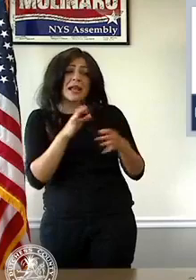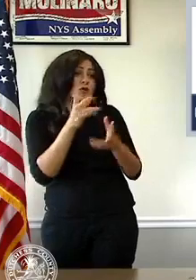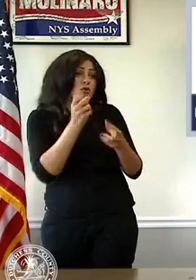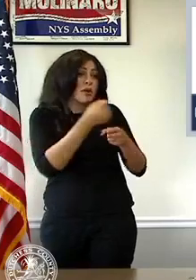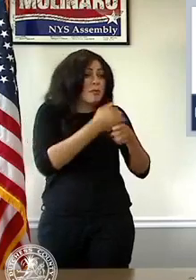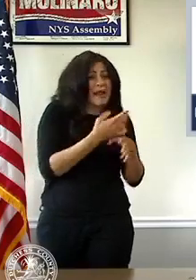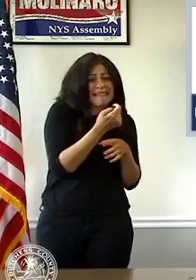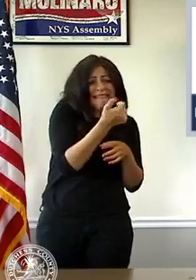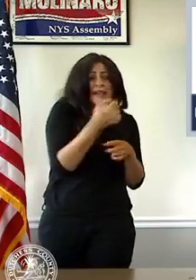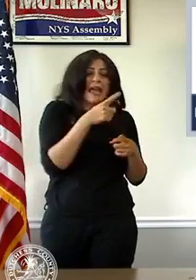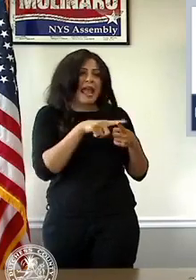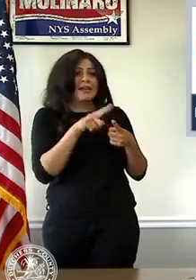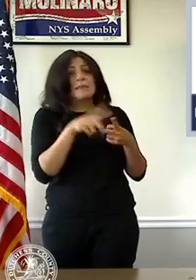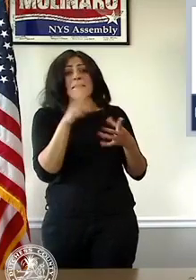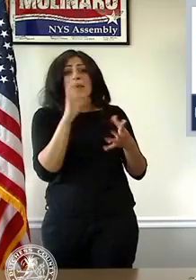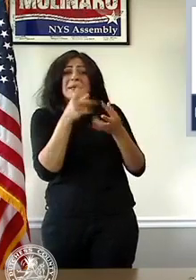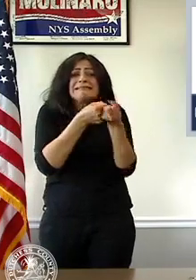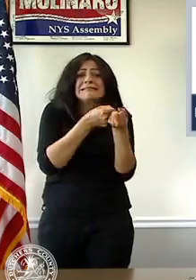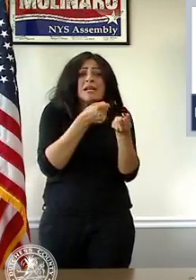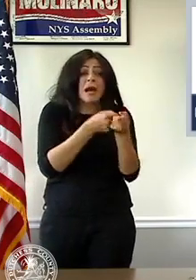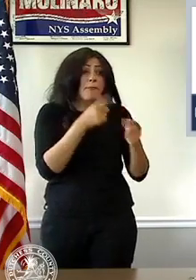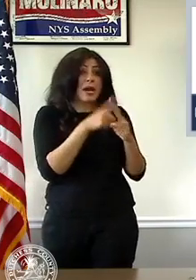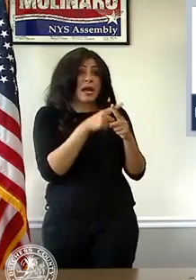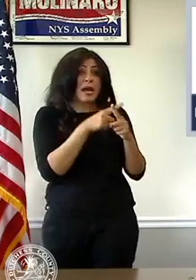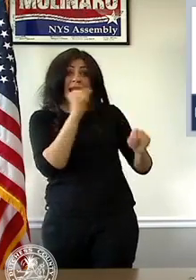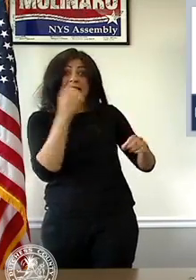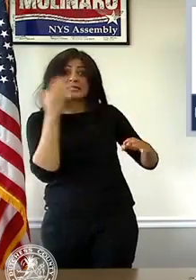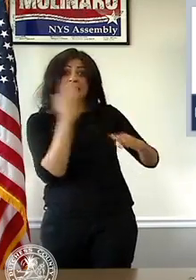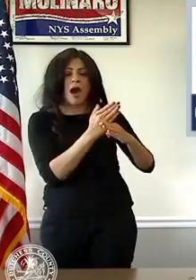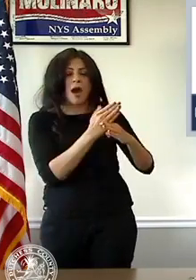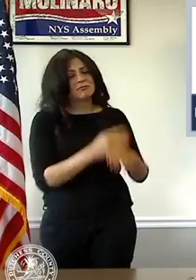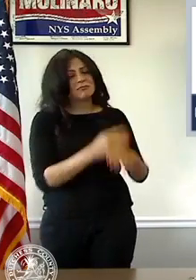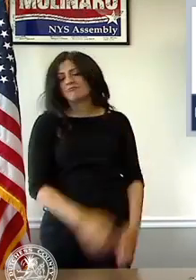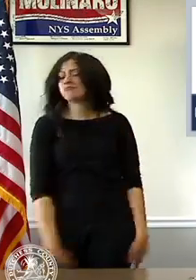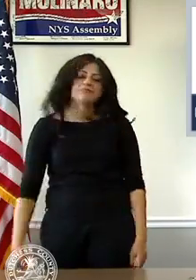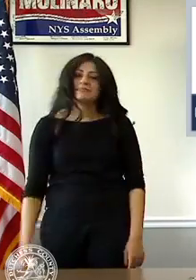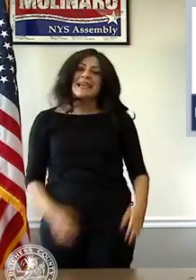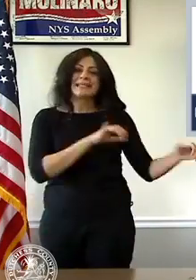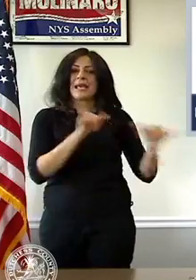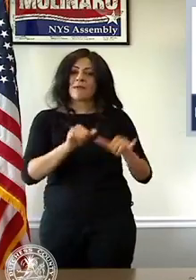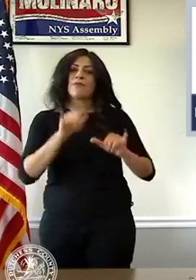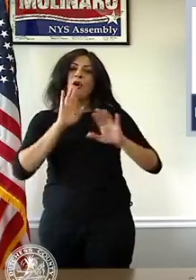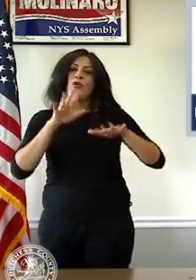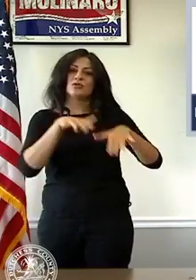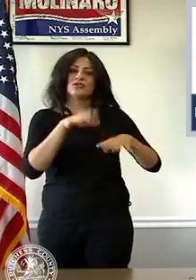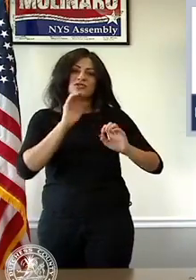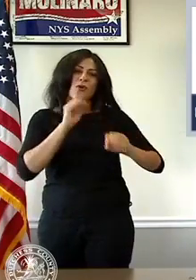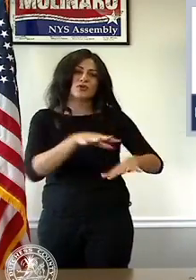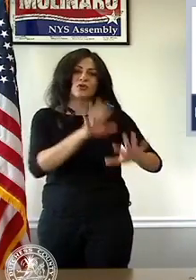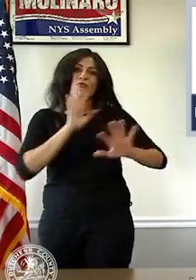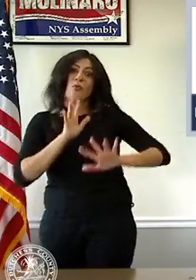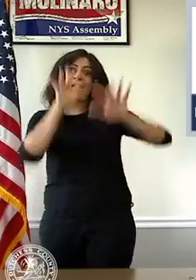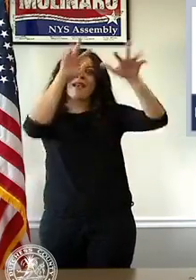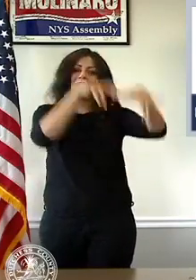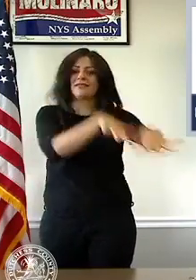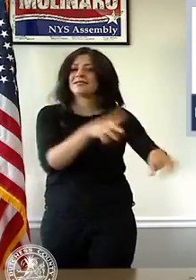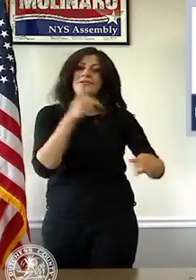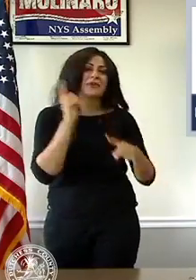but you're not going to stop it from happening. And so focusing on trying to minimize the